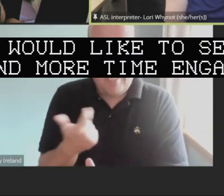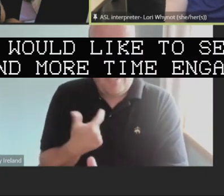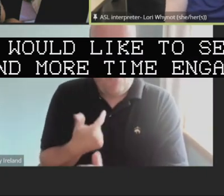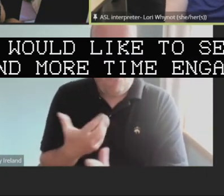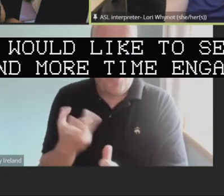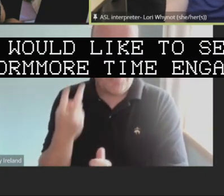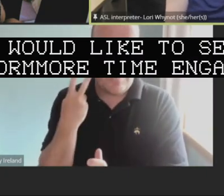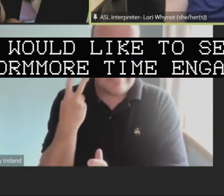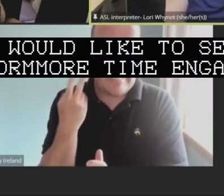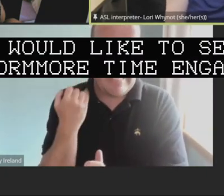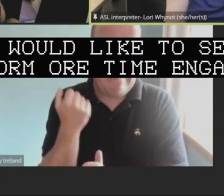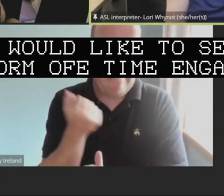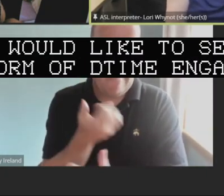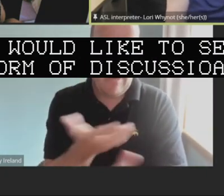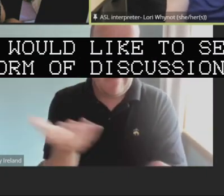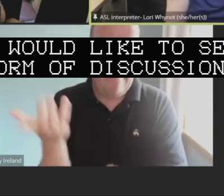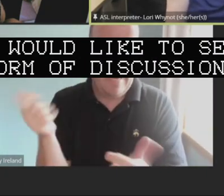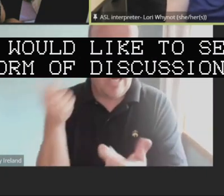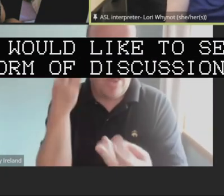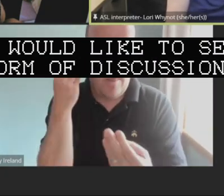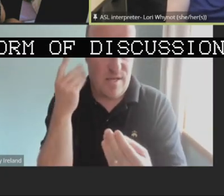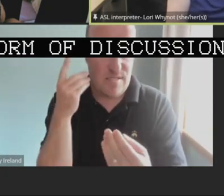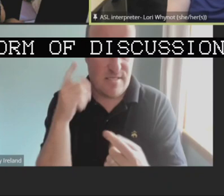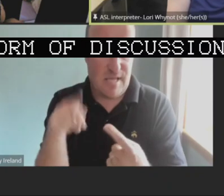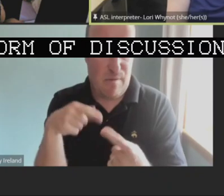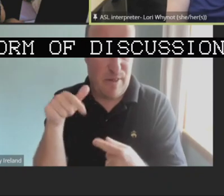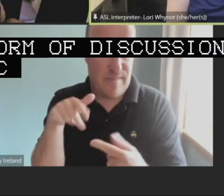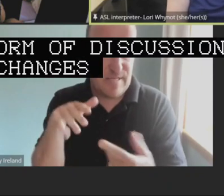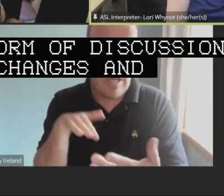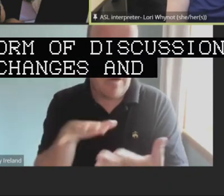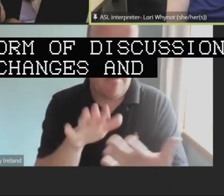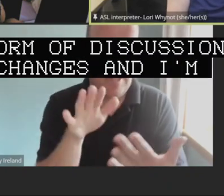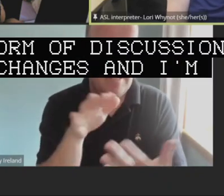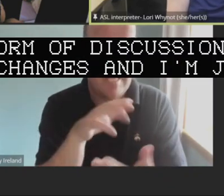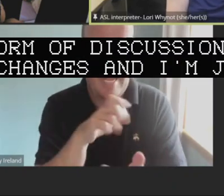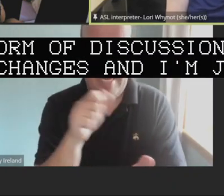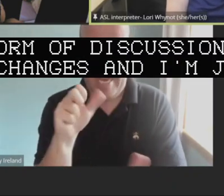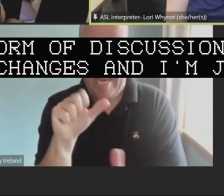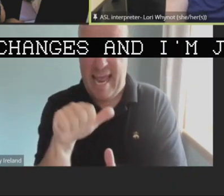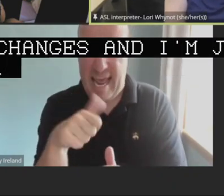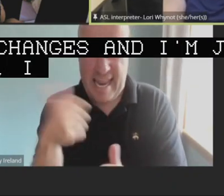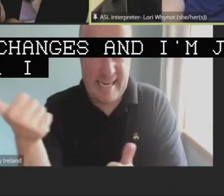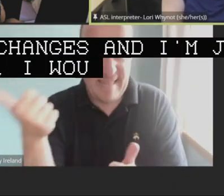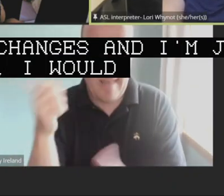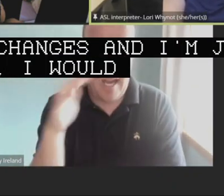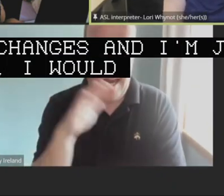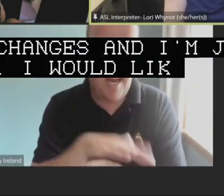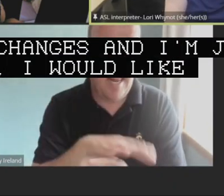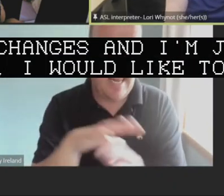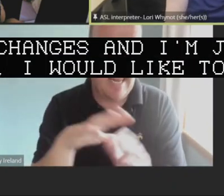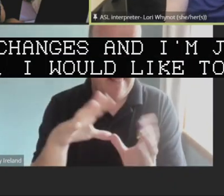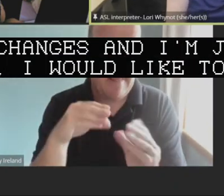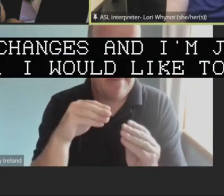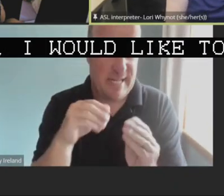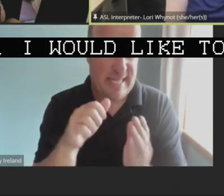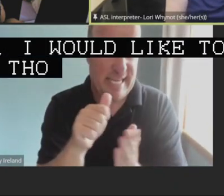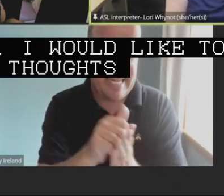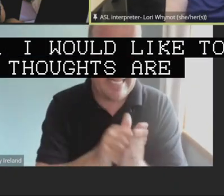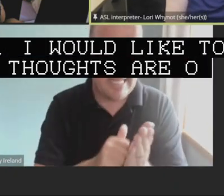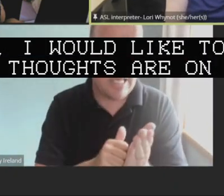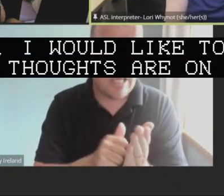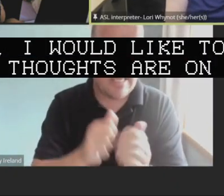changes. And I'm just wondering, I'd like to see what your thoughts are on that approach.